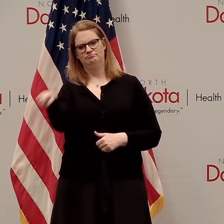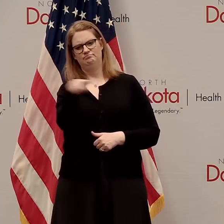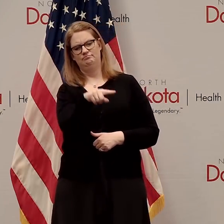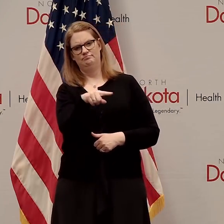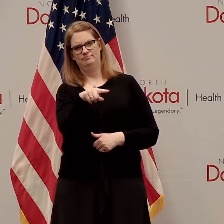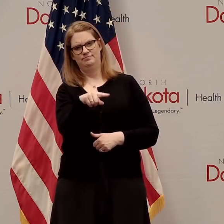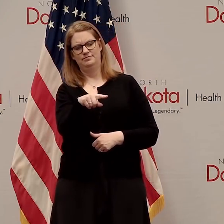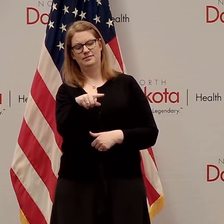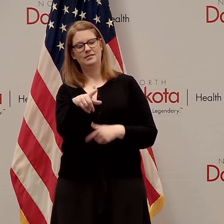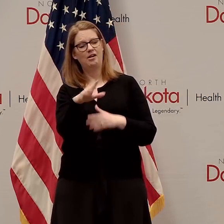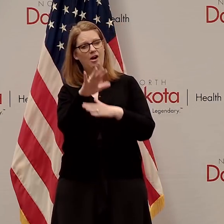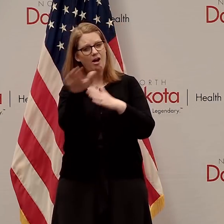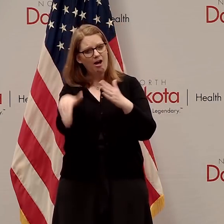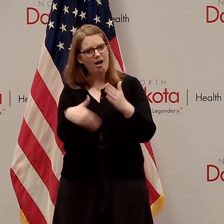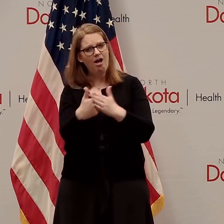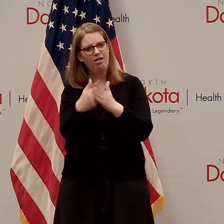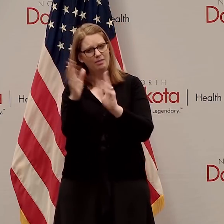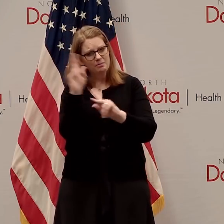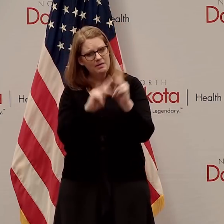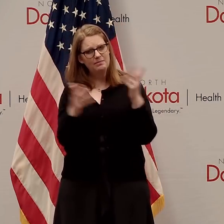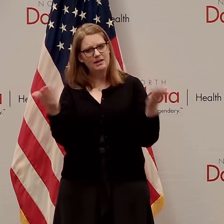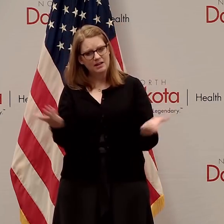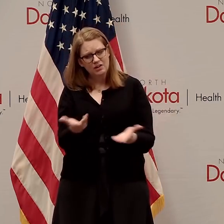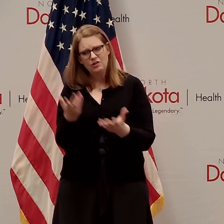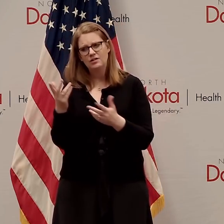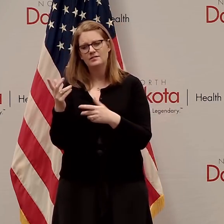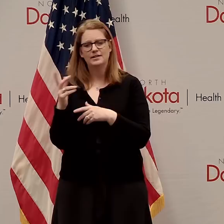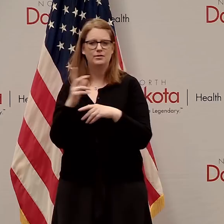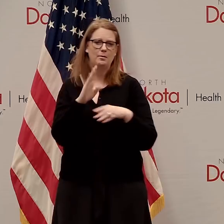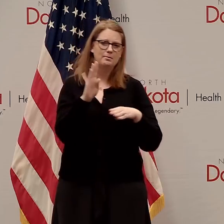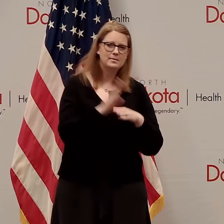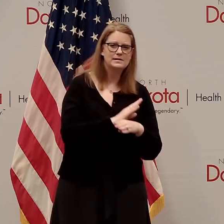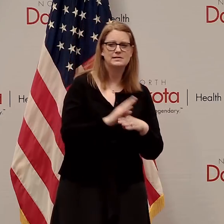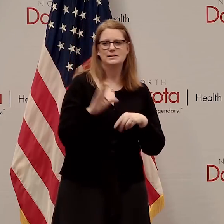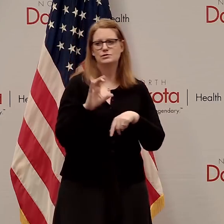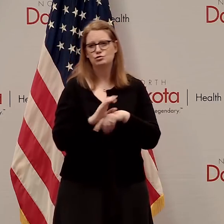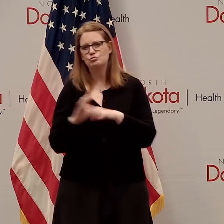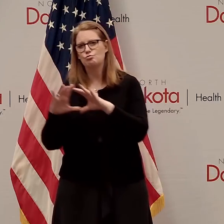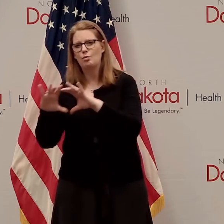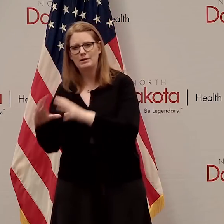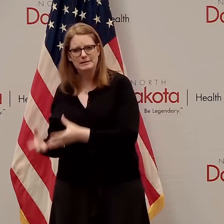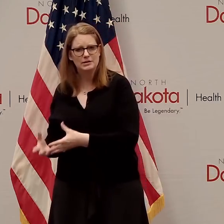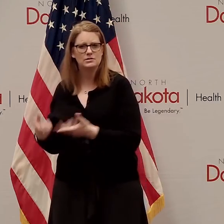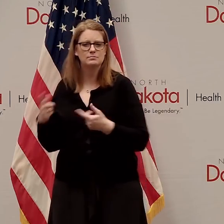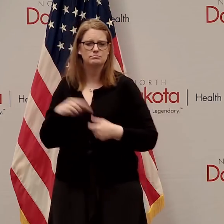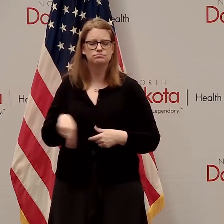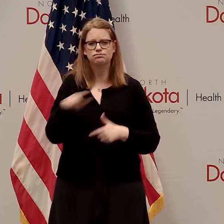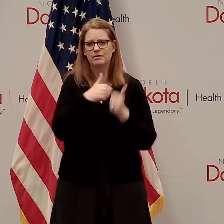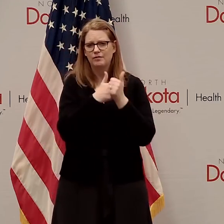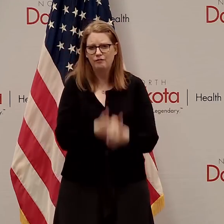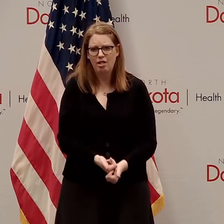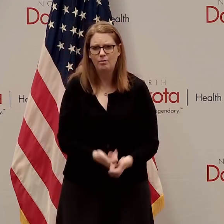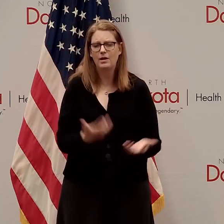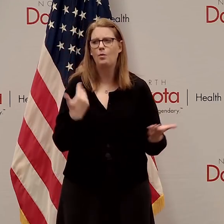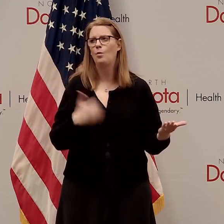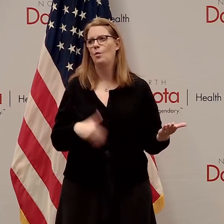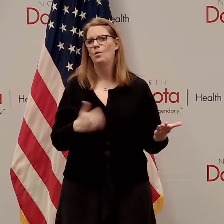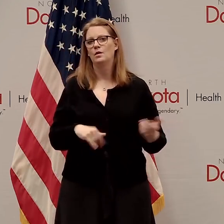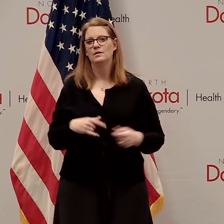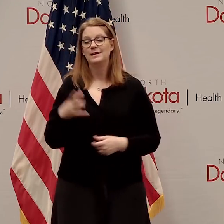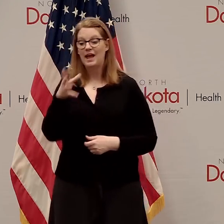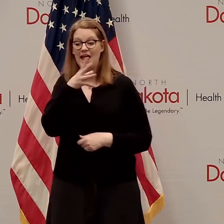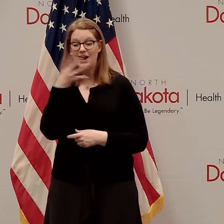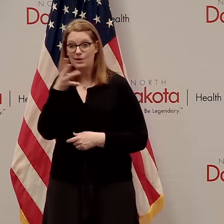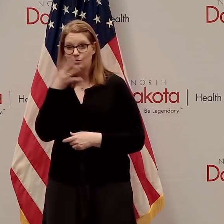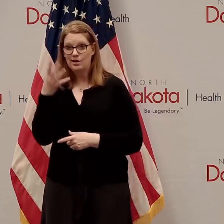and collective responsibility of churches and organizations. But again, agriculture was deemed